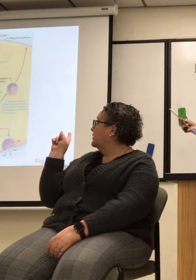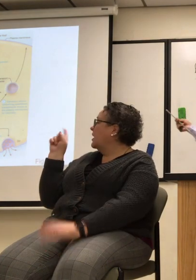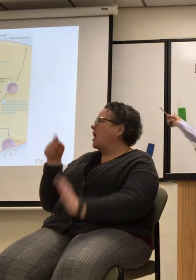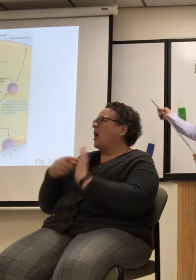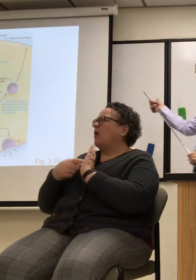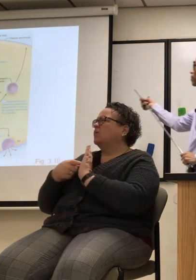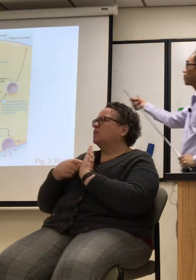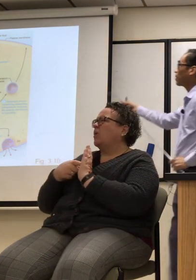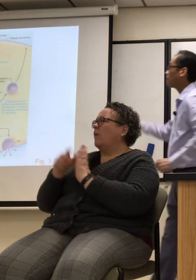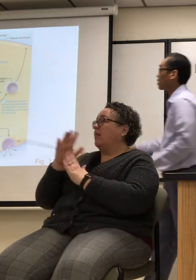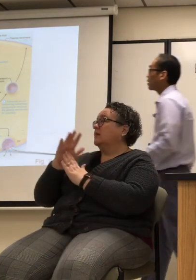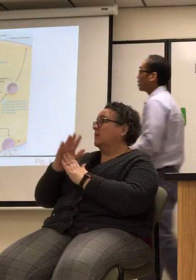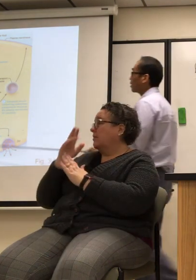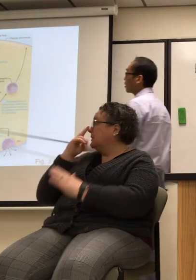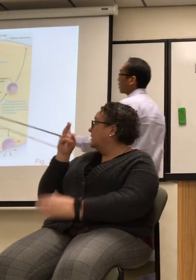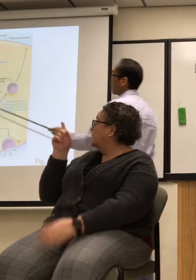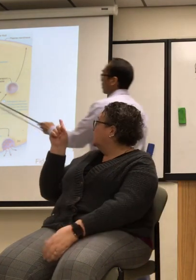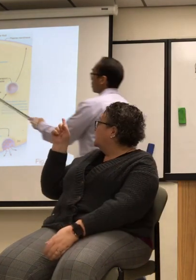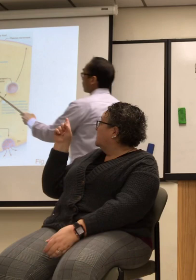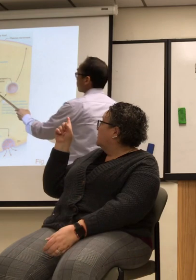show that at the top there.